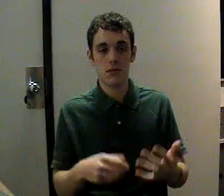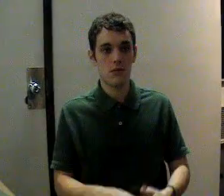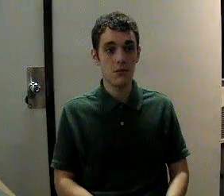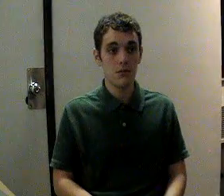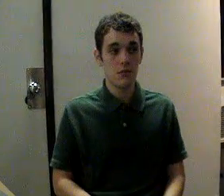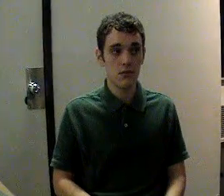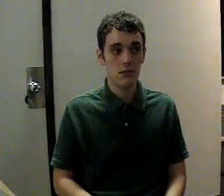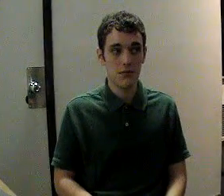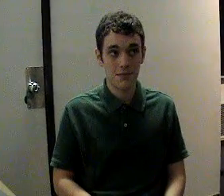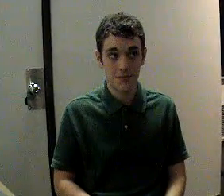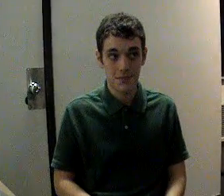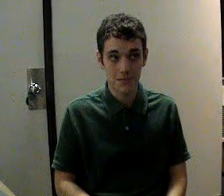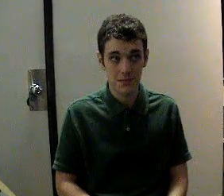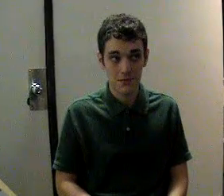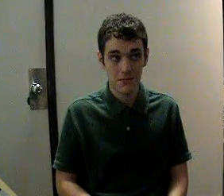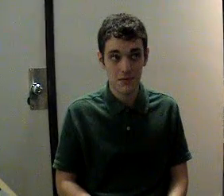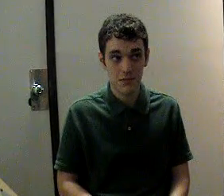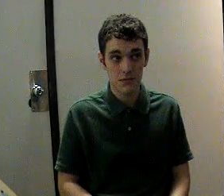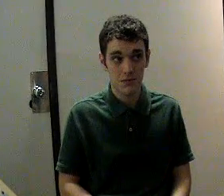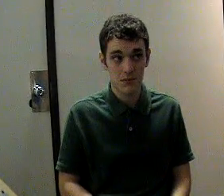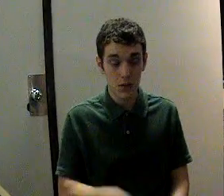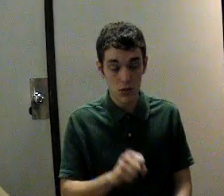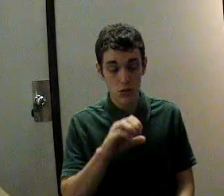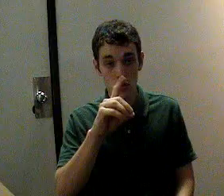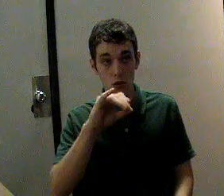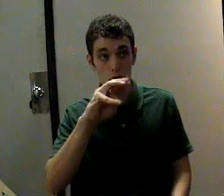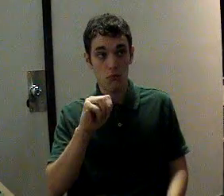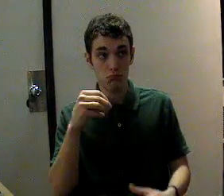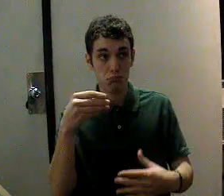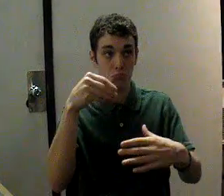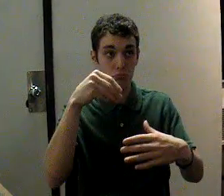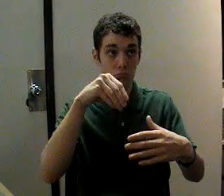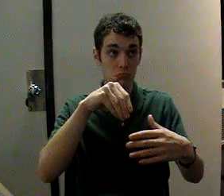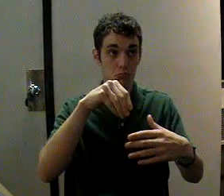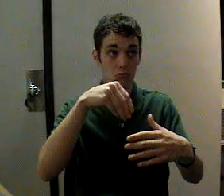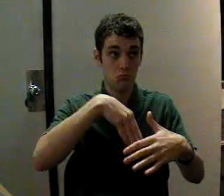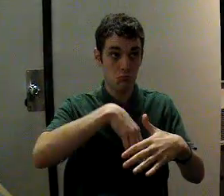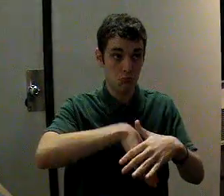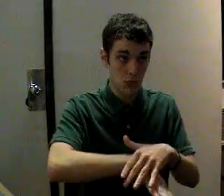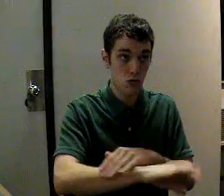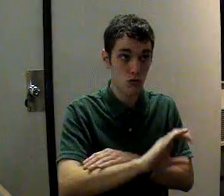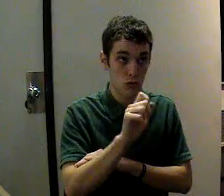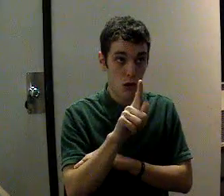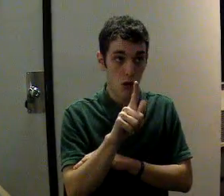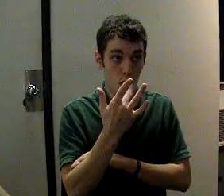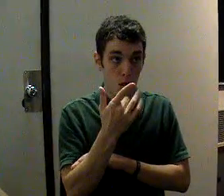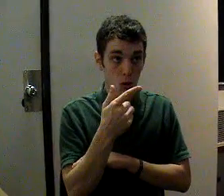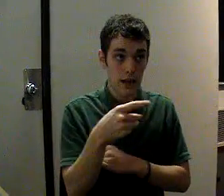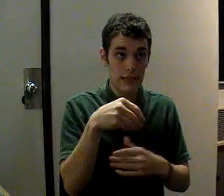Exactly. So the sodium comes in because you have a negative on the inside, right? And when the sodium has a positive